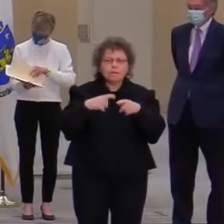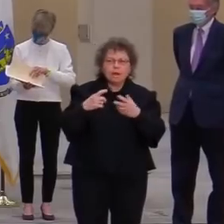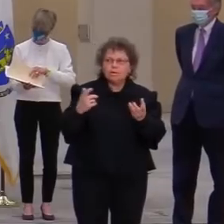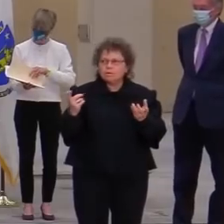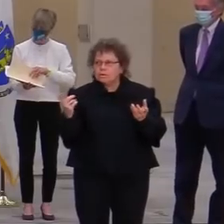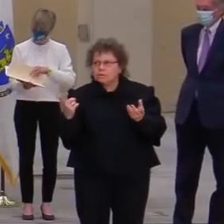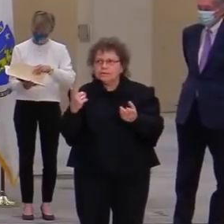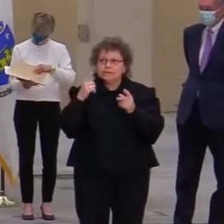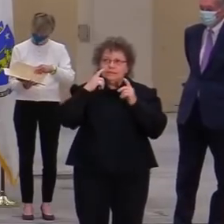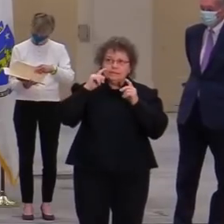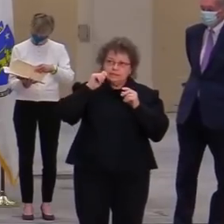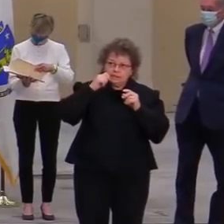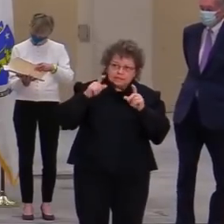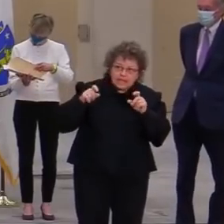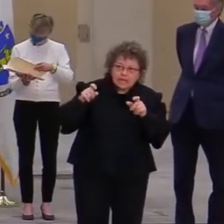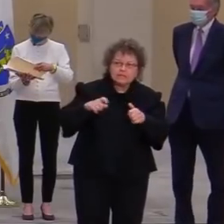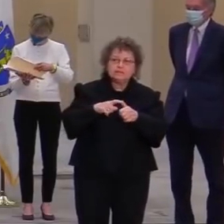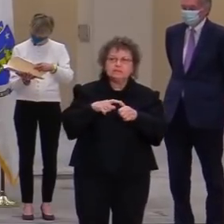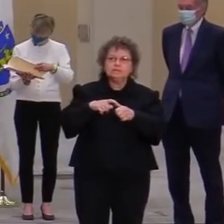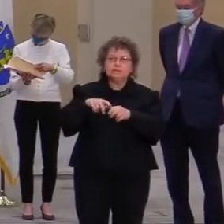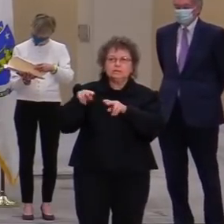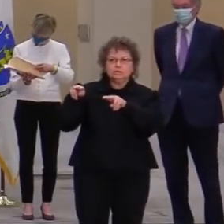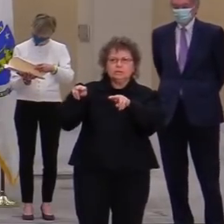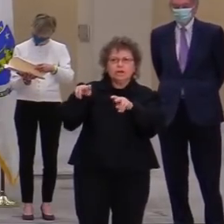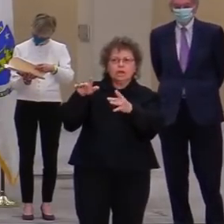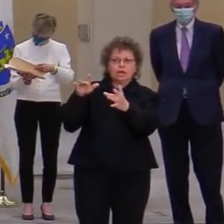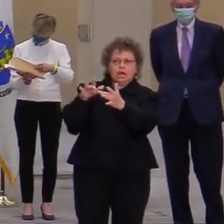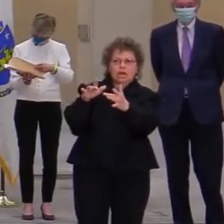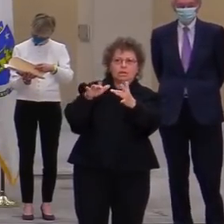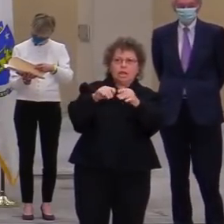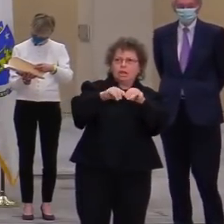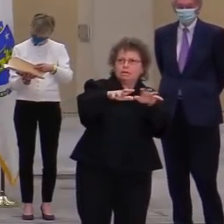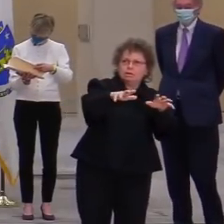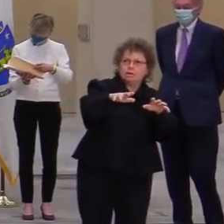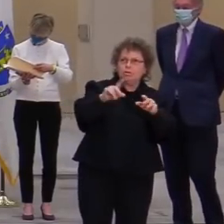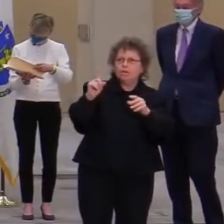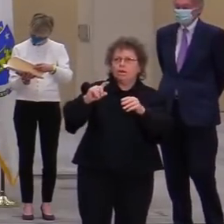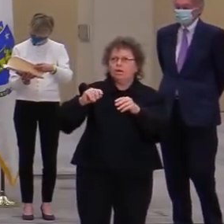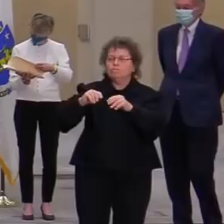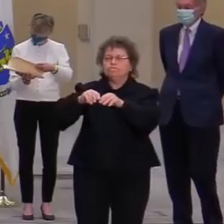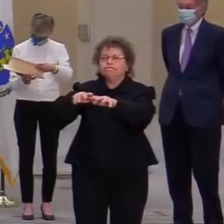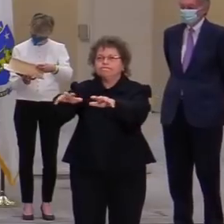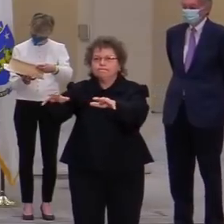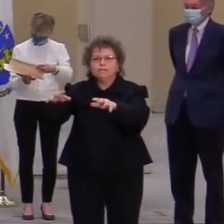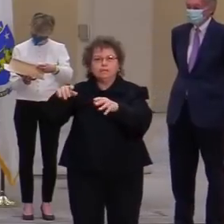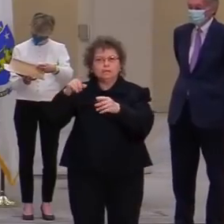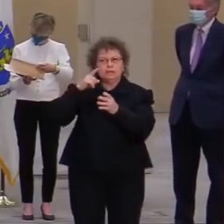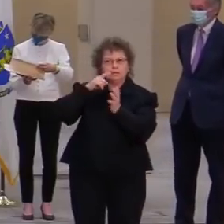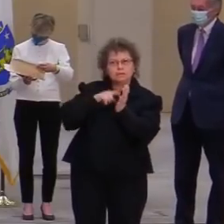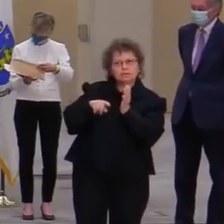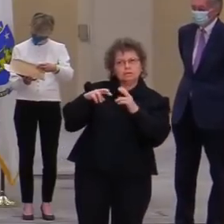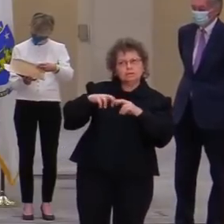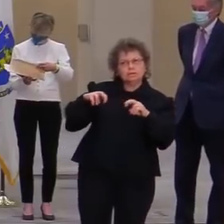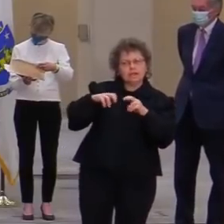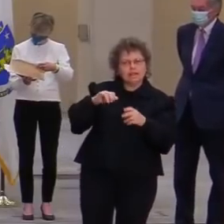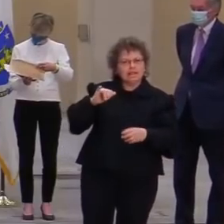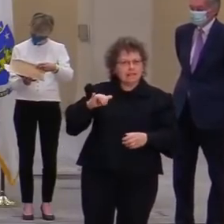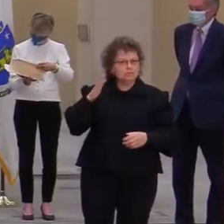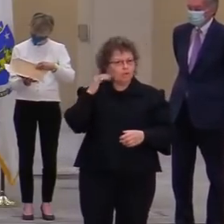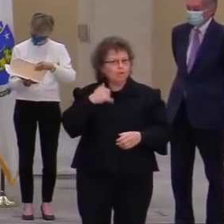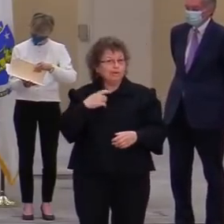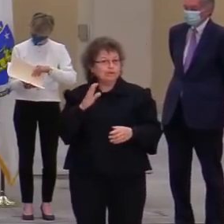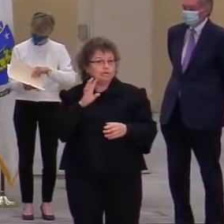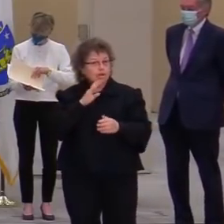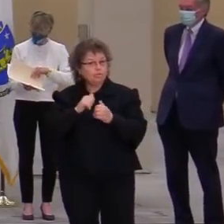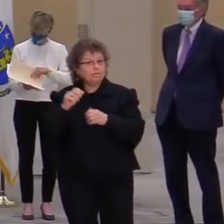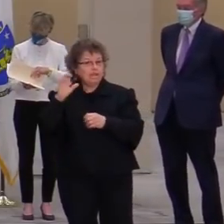and surveillance and contact tracing in places where we have outbreaks. And that's why we've been talking to the Cape, and I know it's why we've been talking to